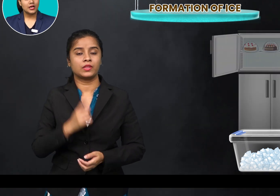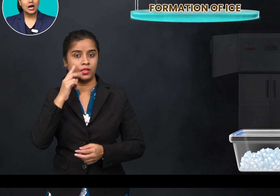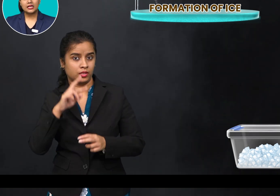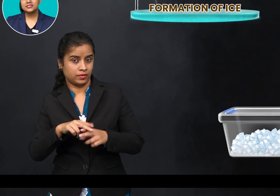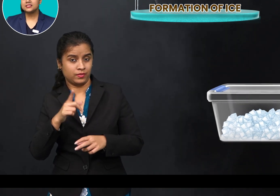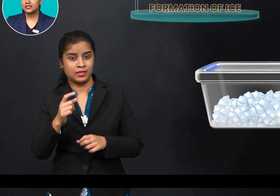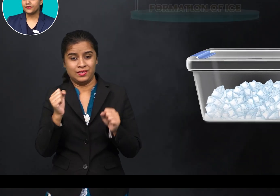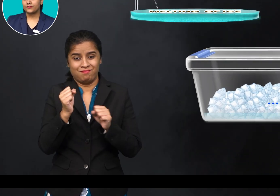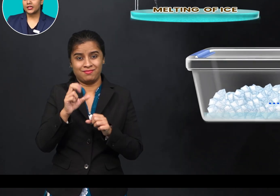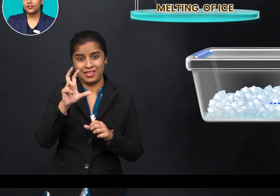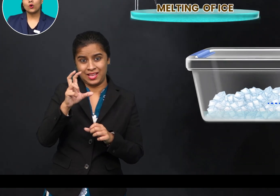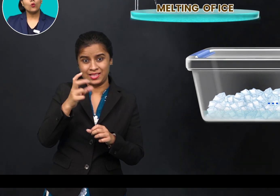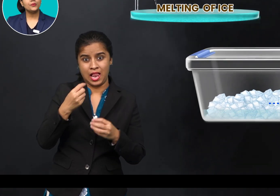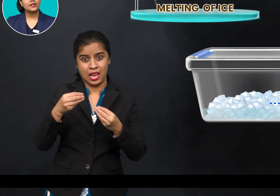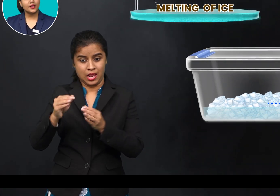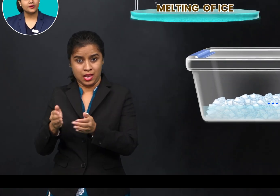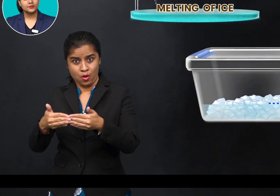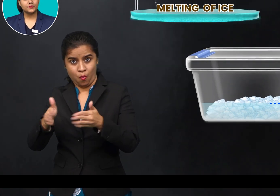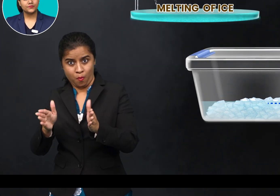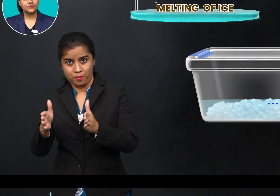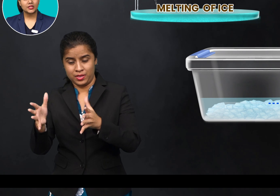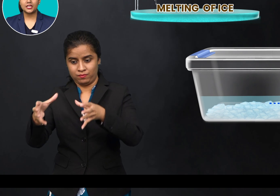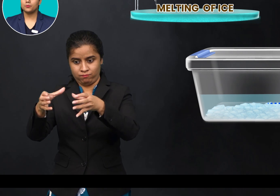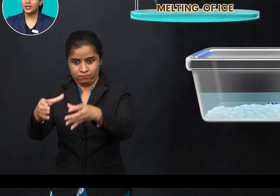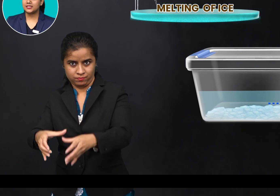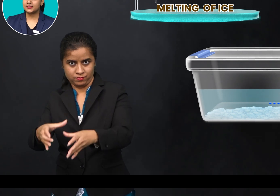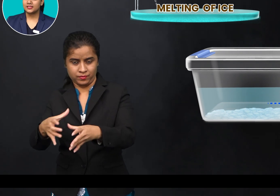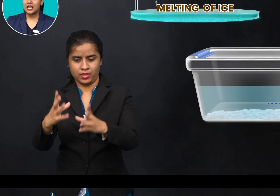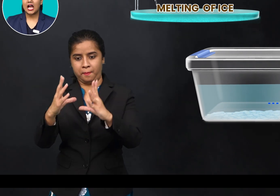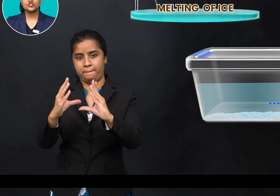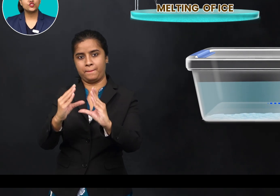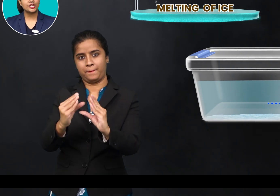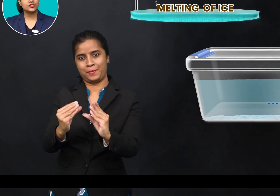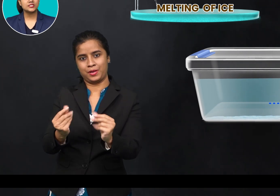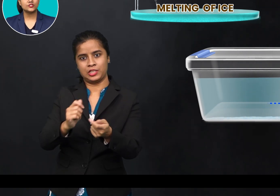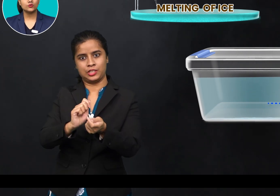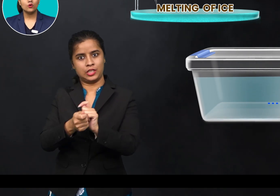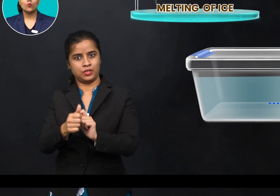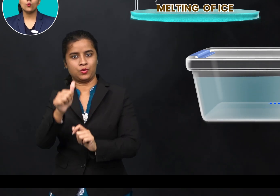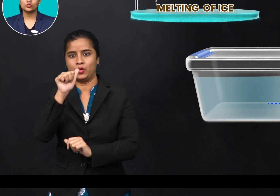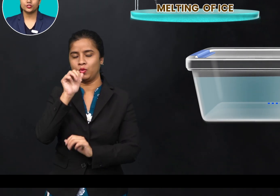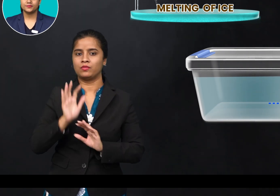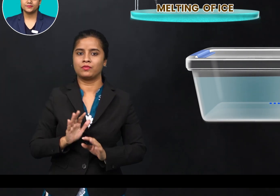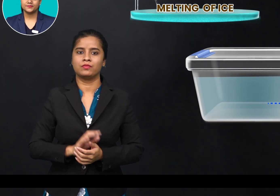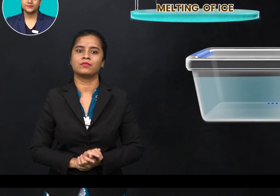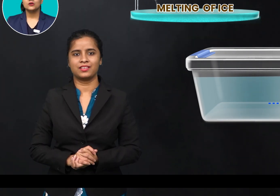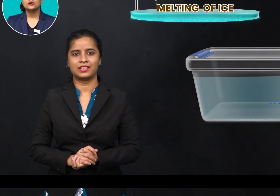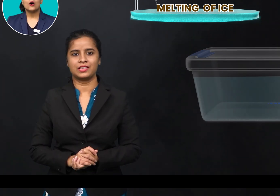If ice is left in the open air, it melts and changes into